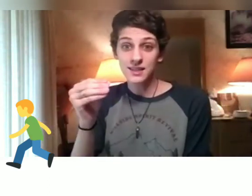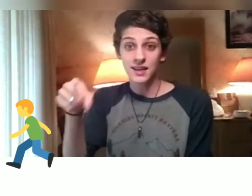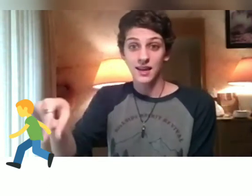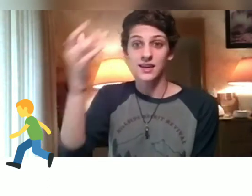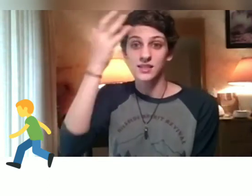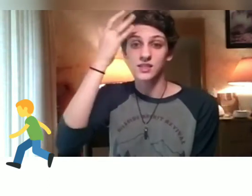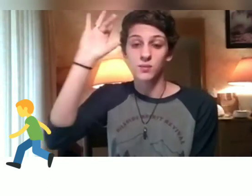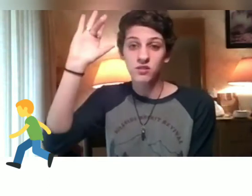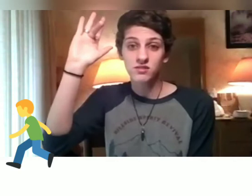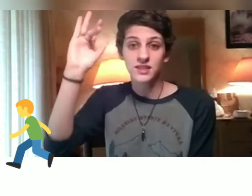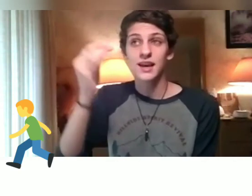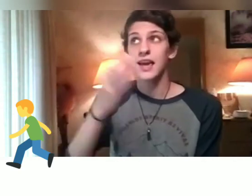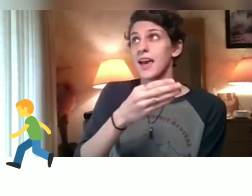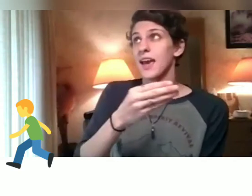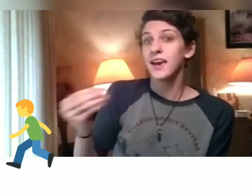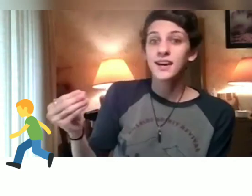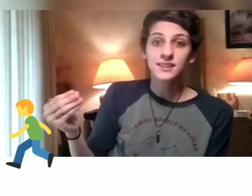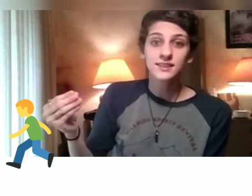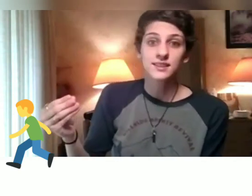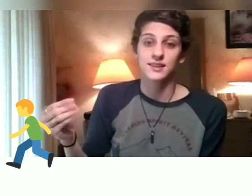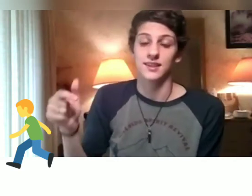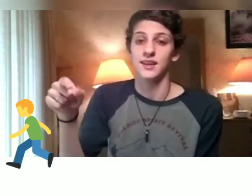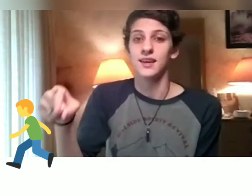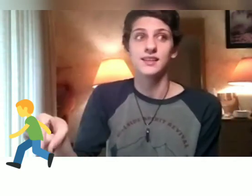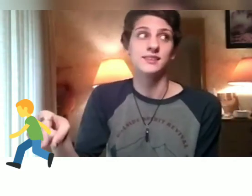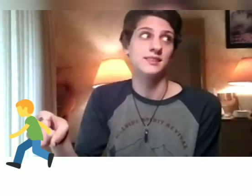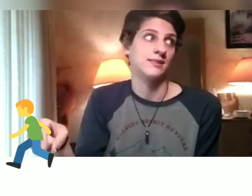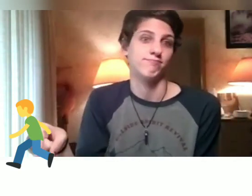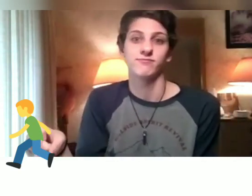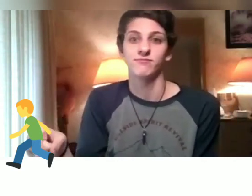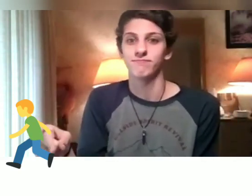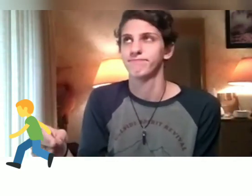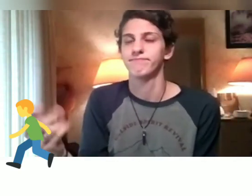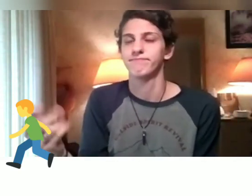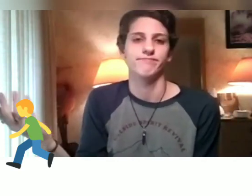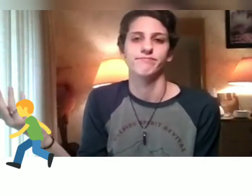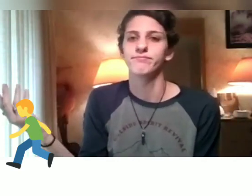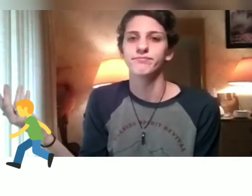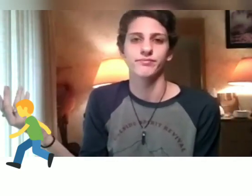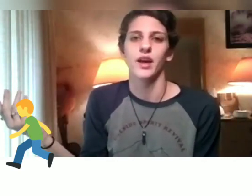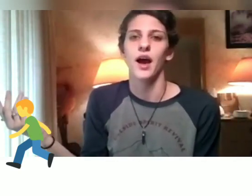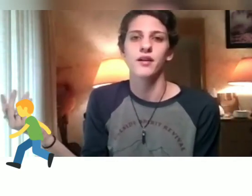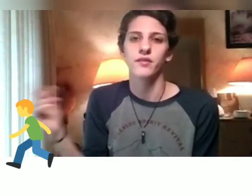and he's smart, and he's,